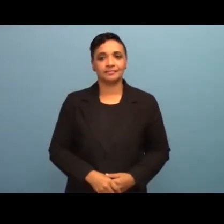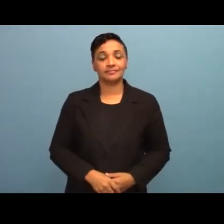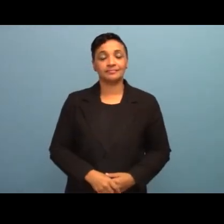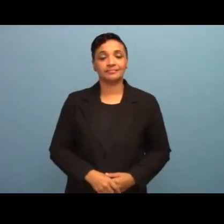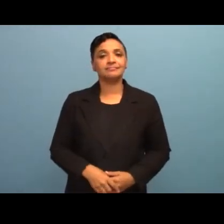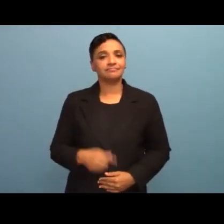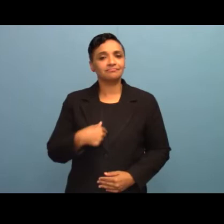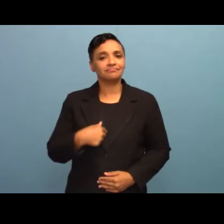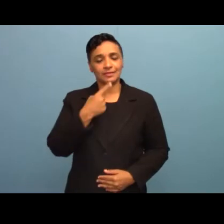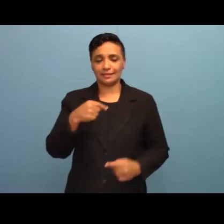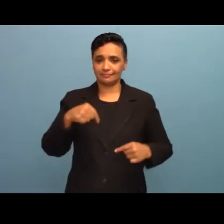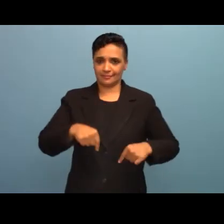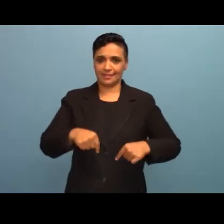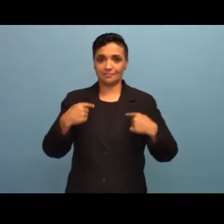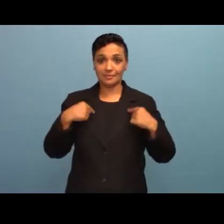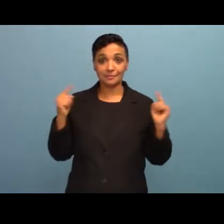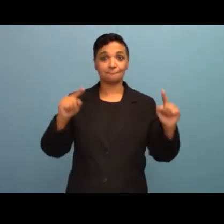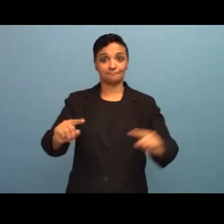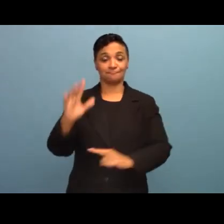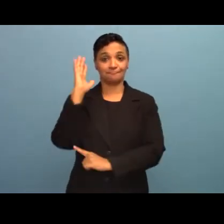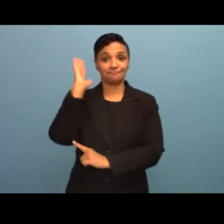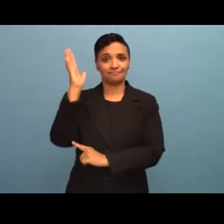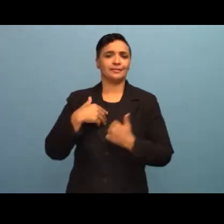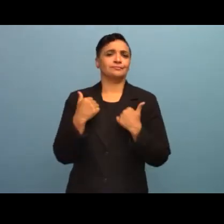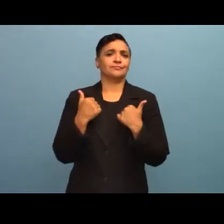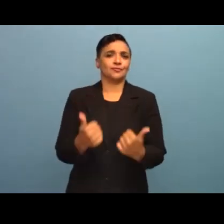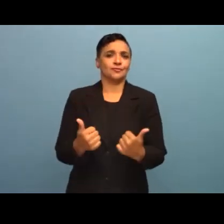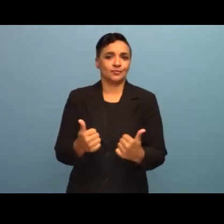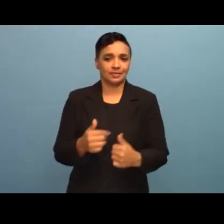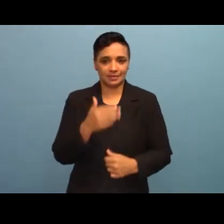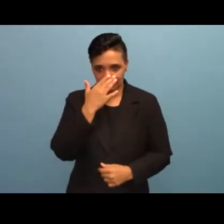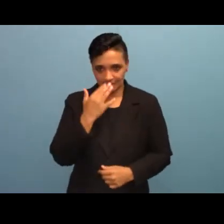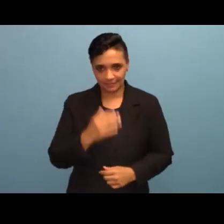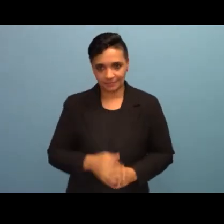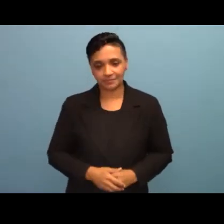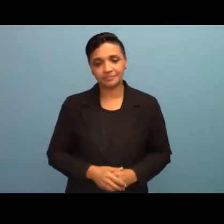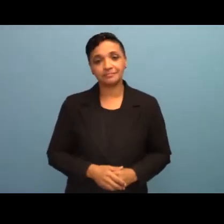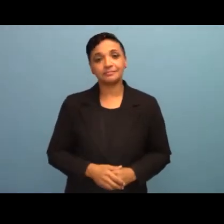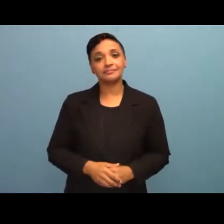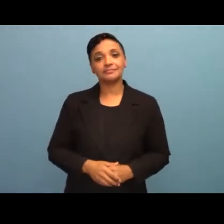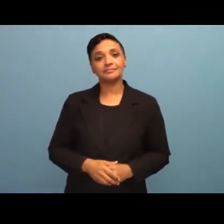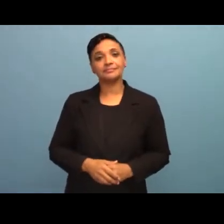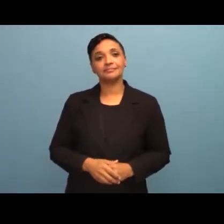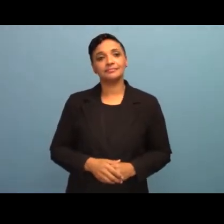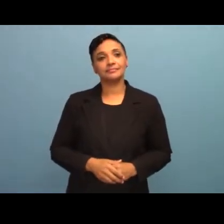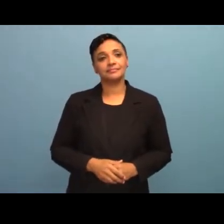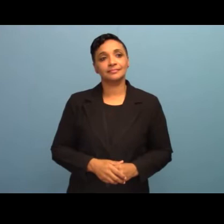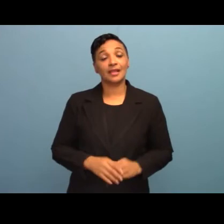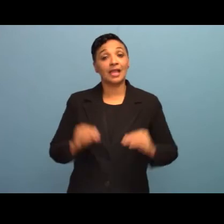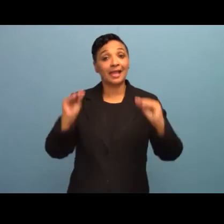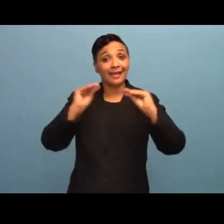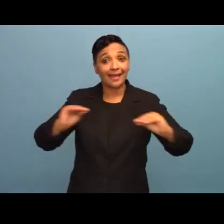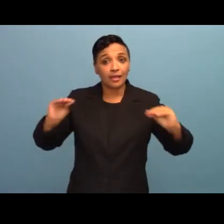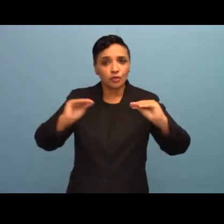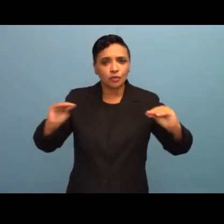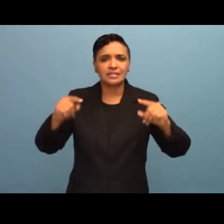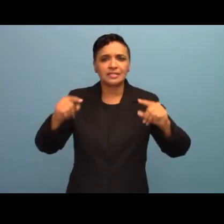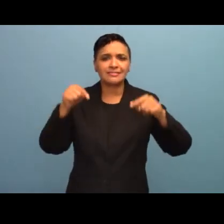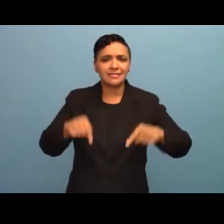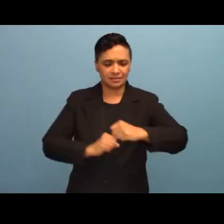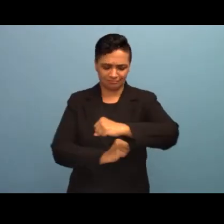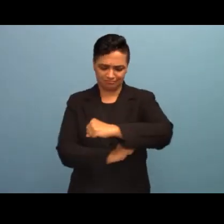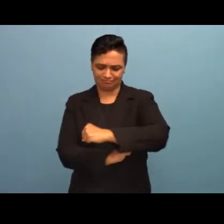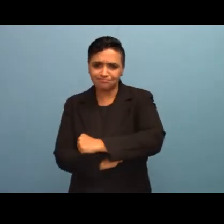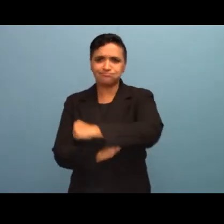here today. Education is a fundamental human right and the basis for guaranteeing the realization of